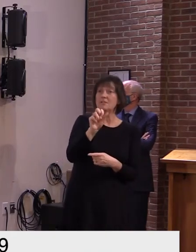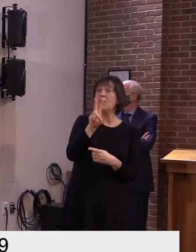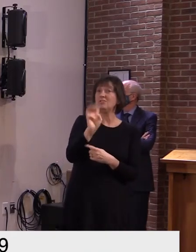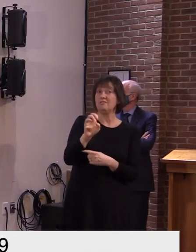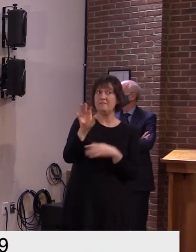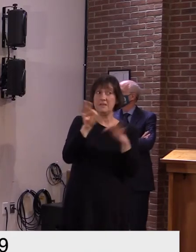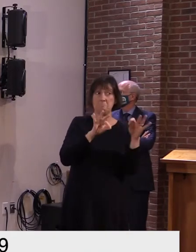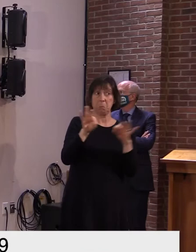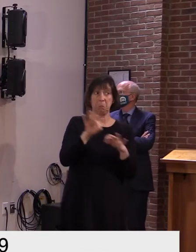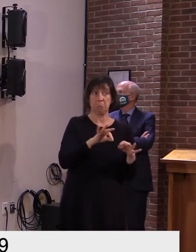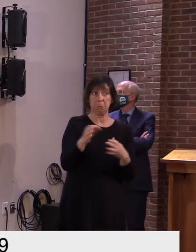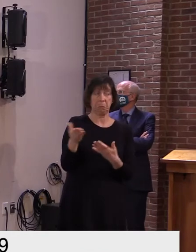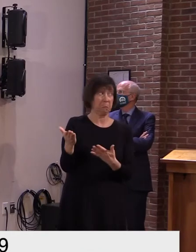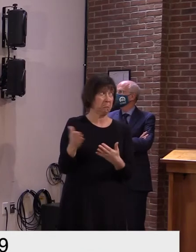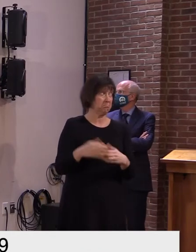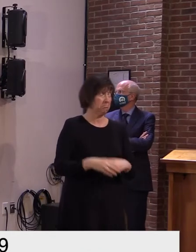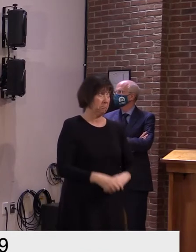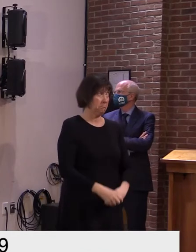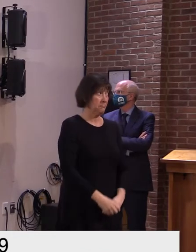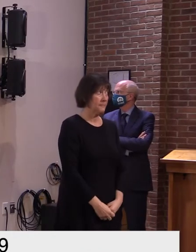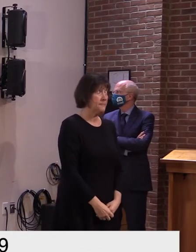that.